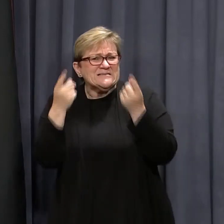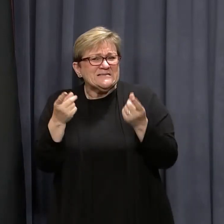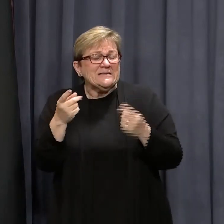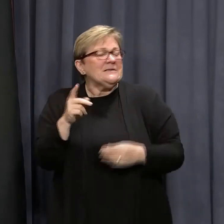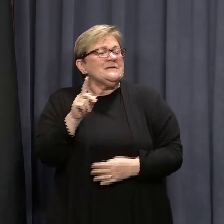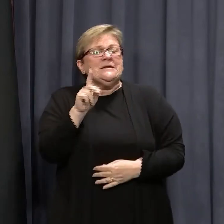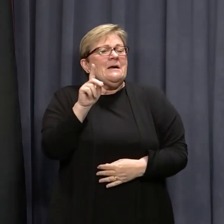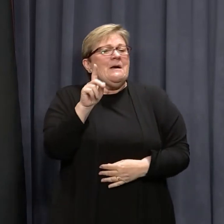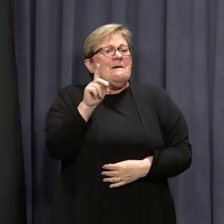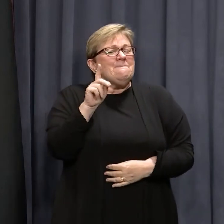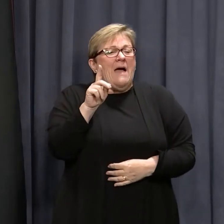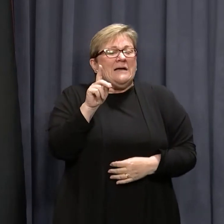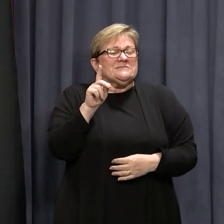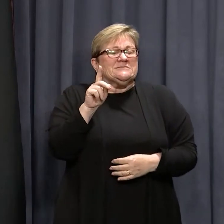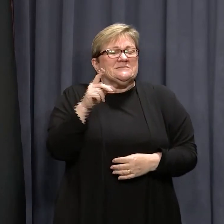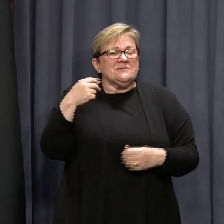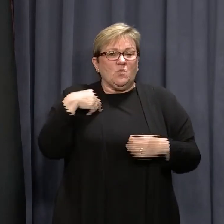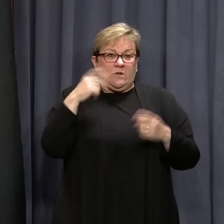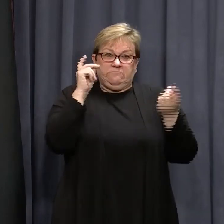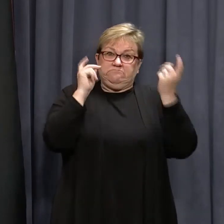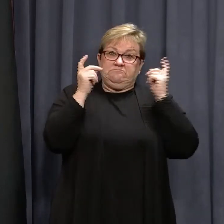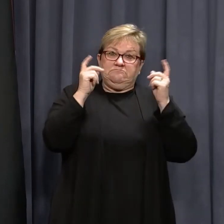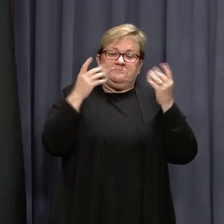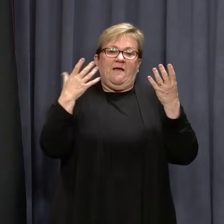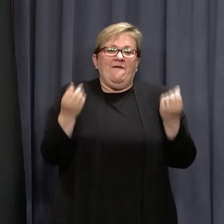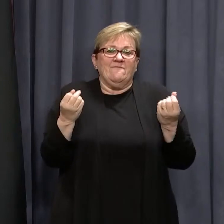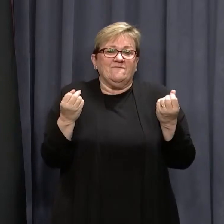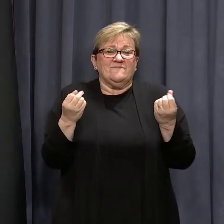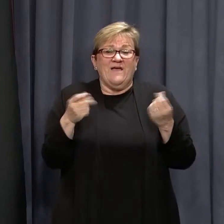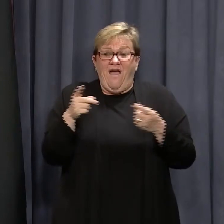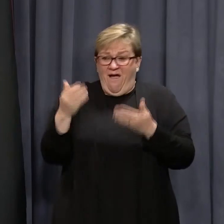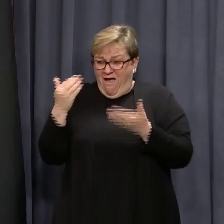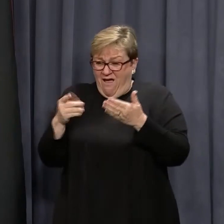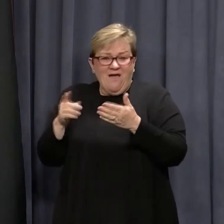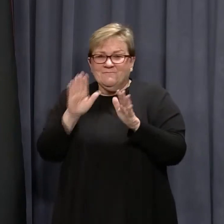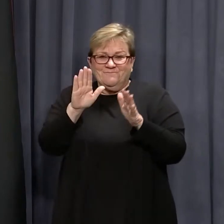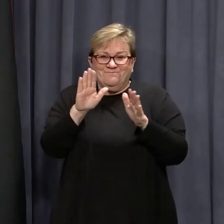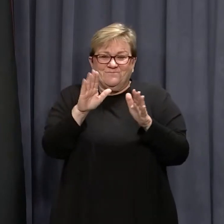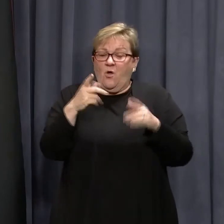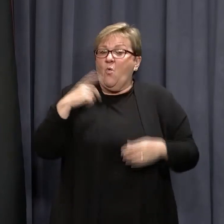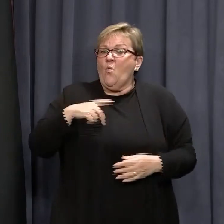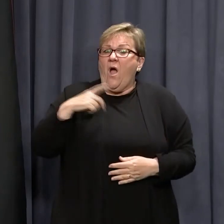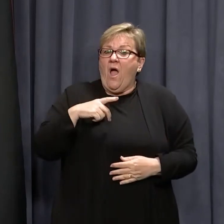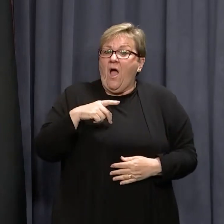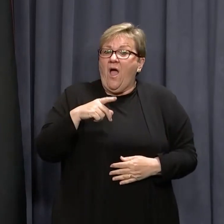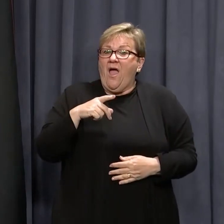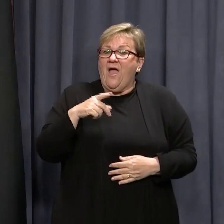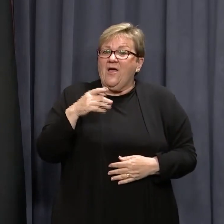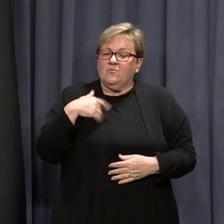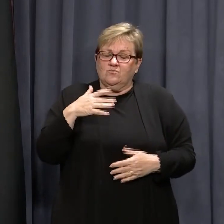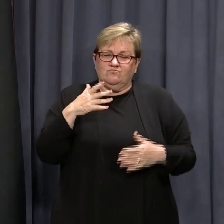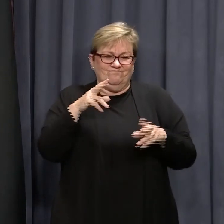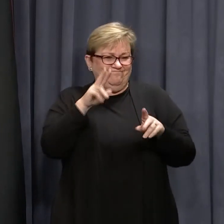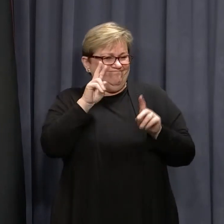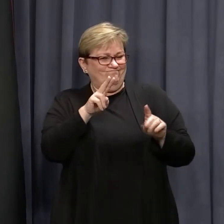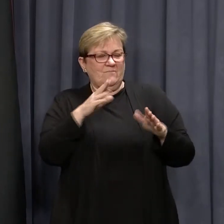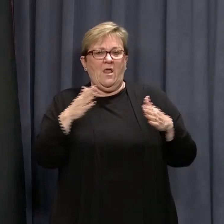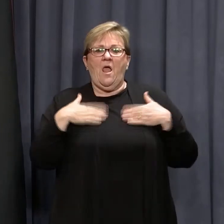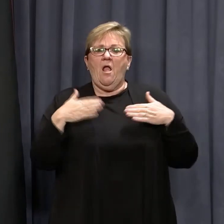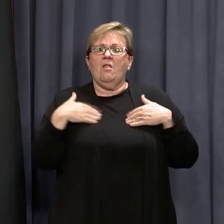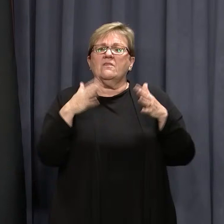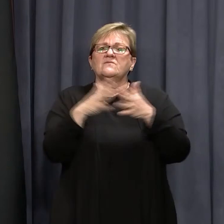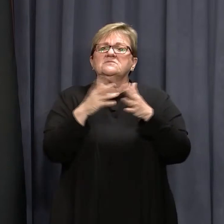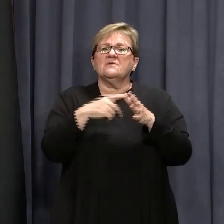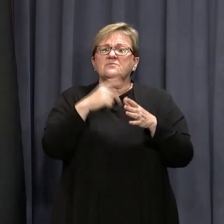the overwhelming concern, which underscores all of this decision making, is the health of the Western Australian